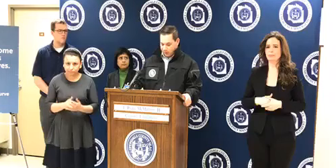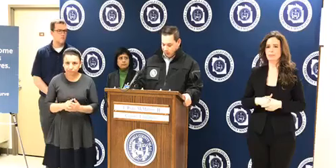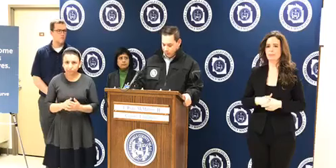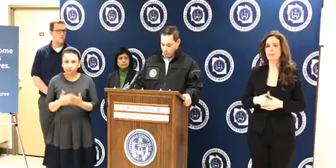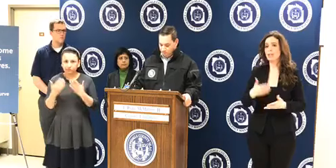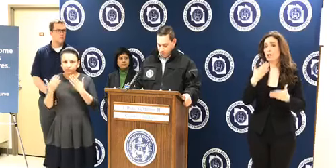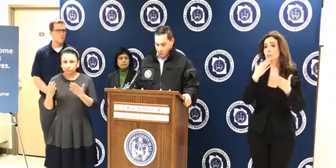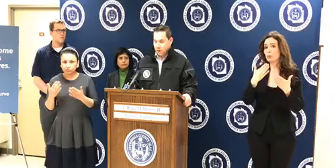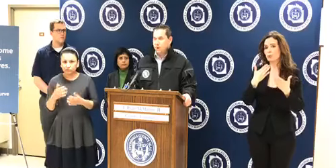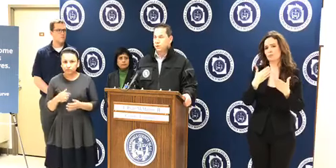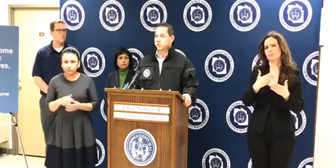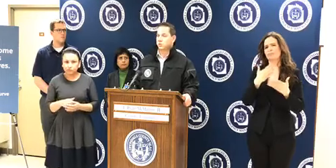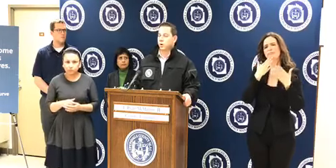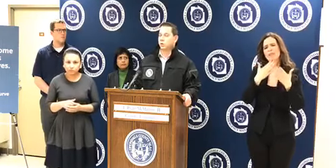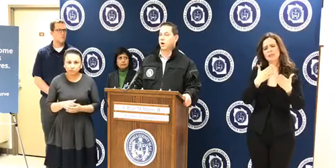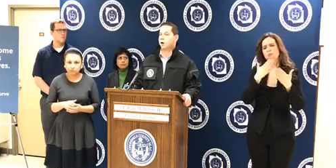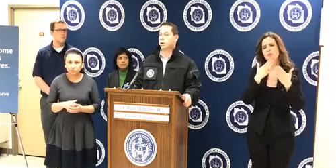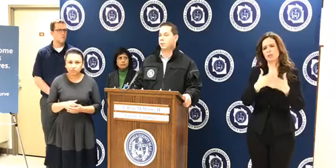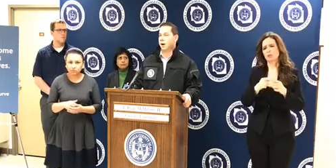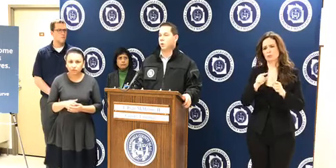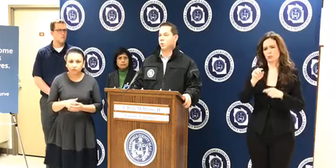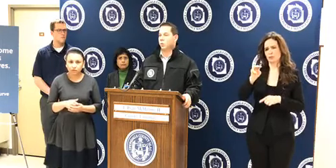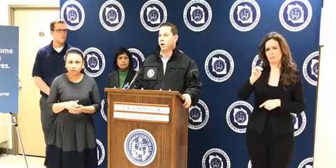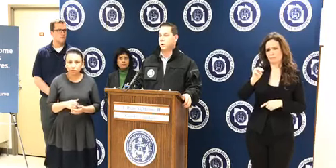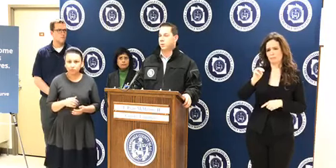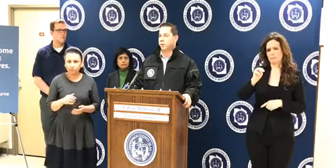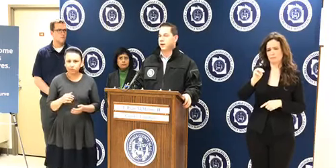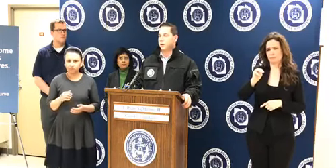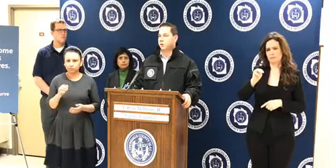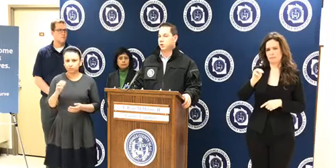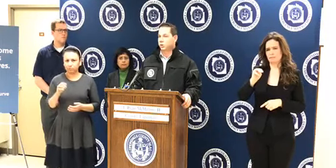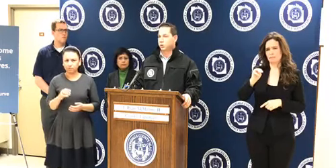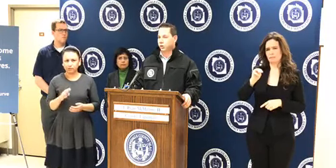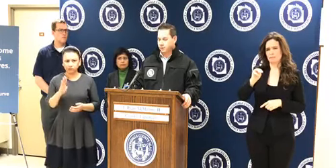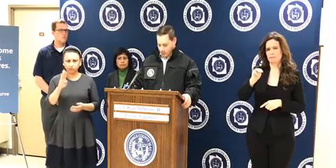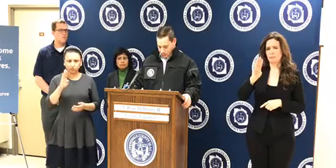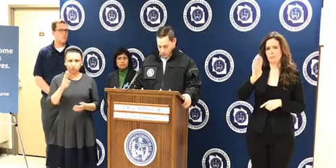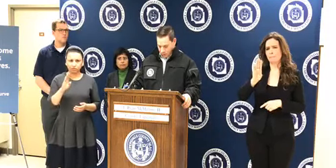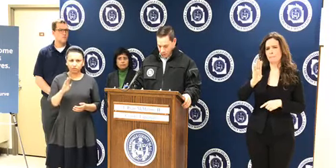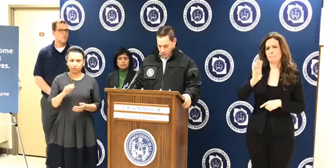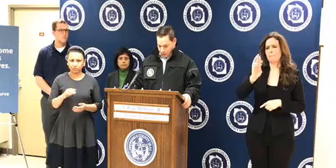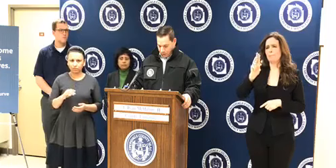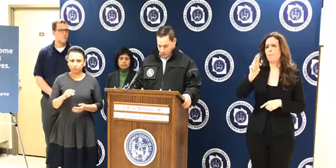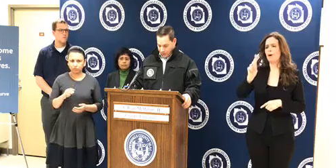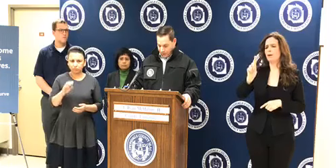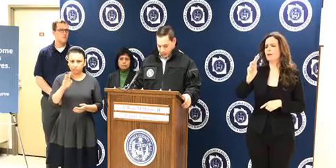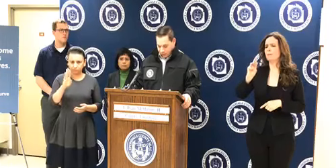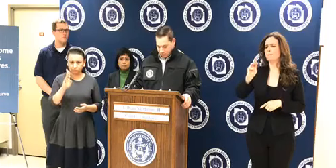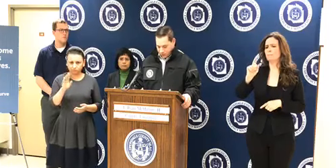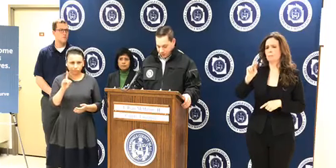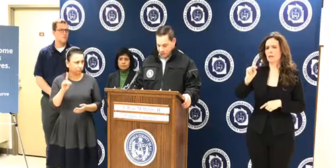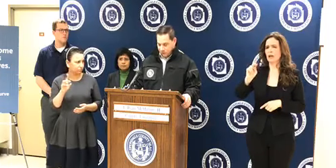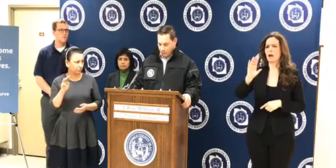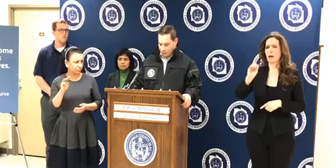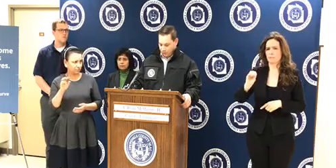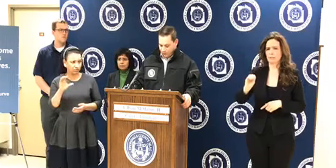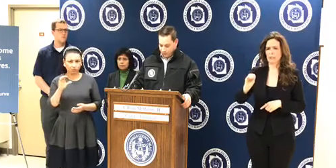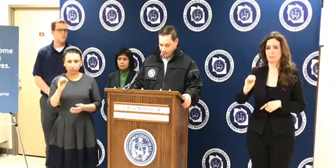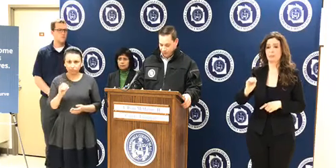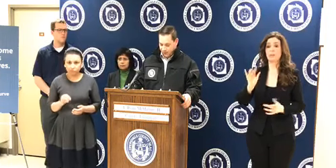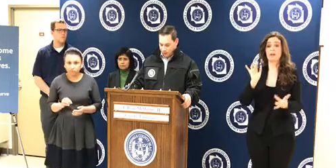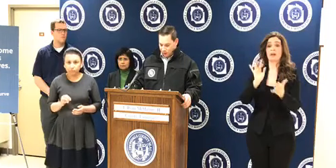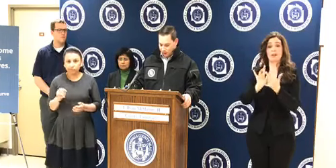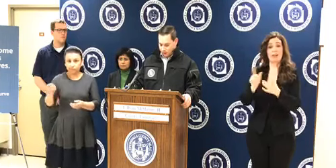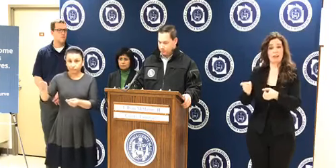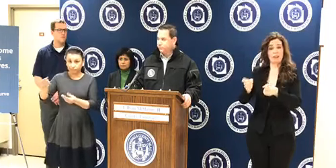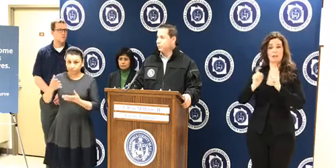from Liverpool. This is what we're talking about when coming together as a community. The Budman Company got in touch with us and has donated 50